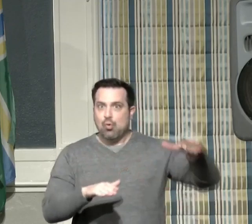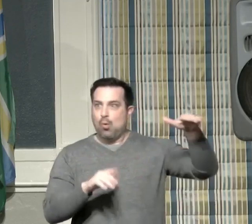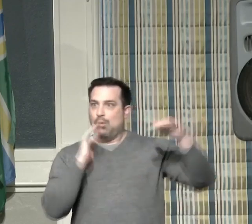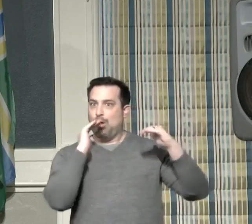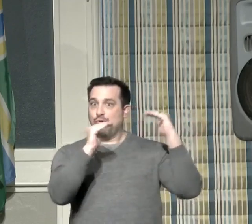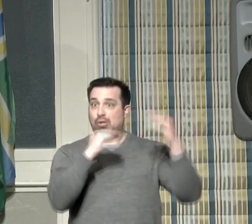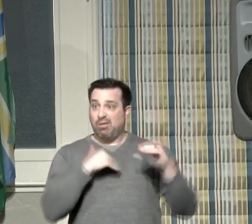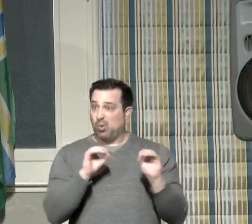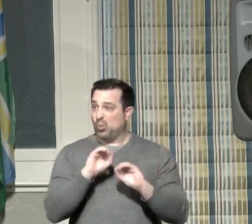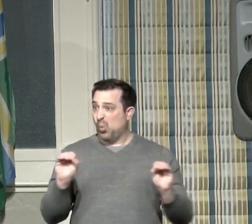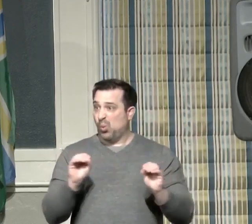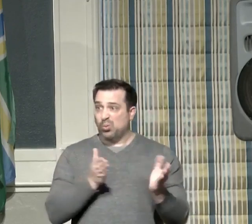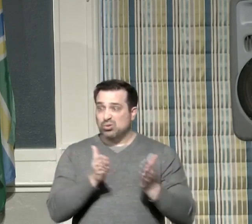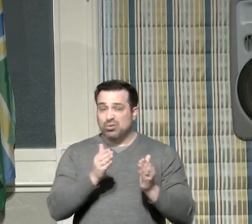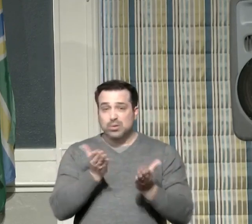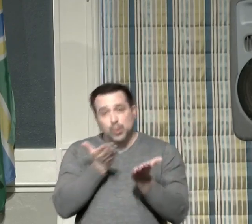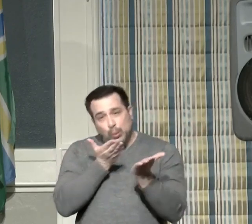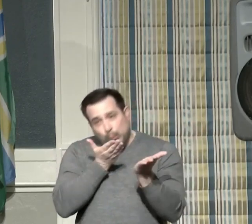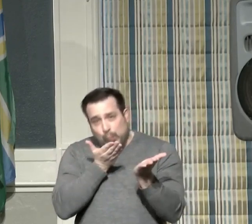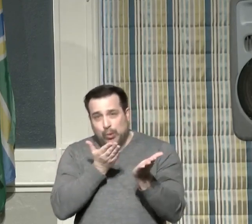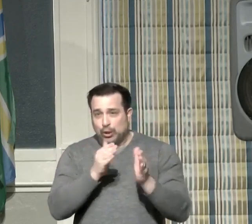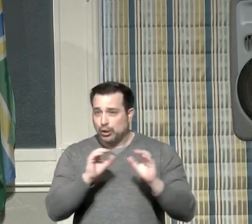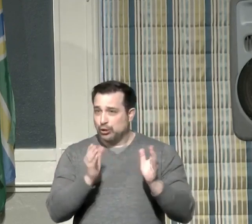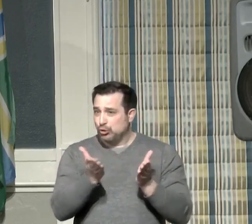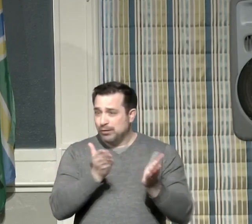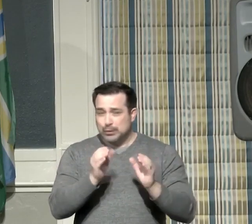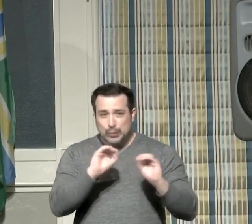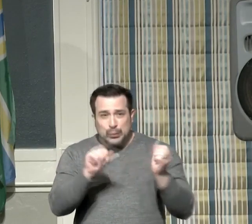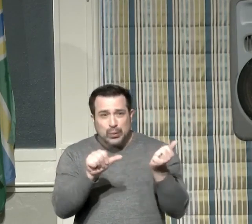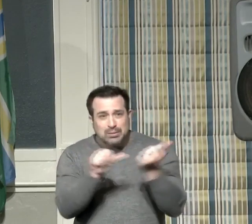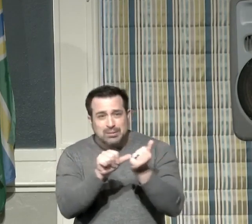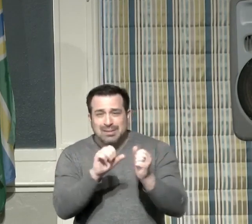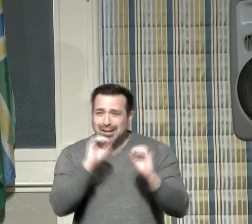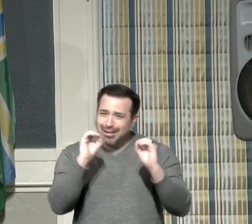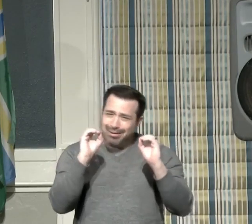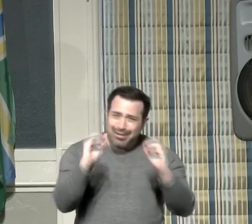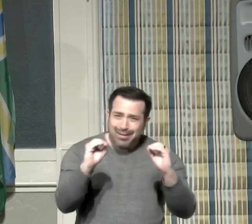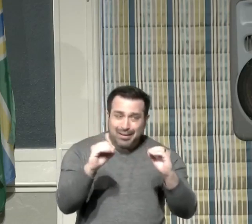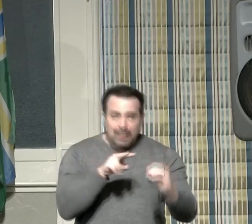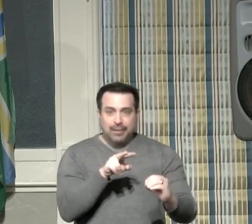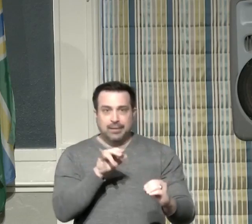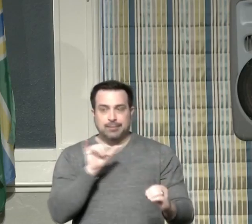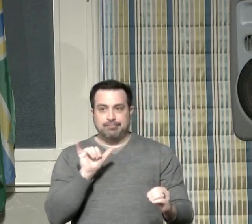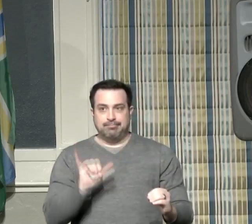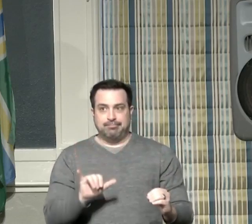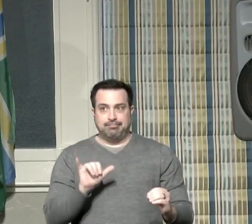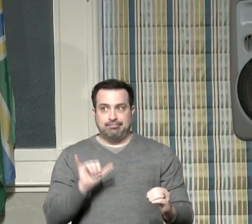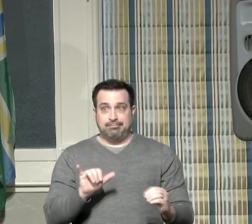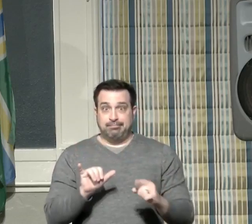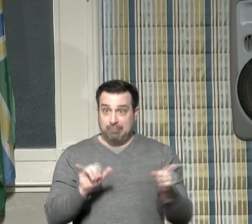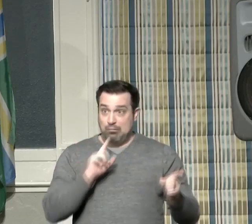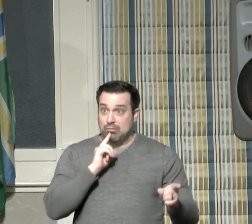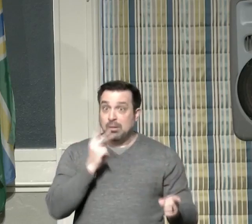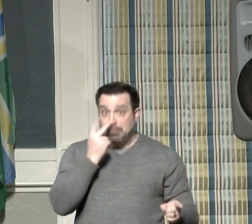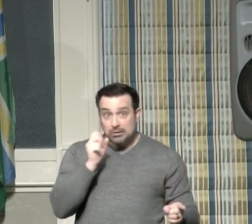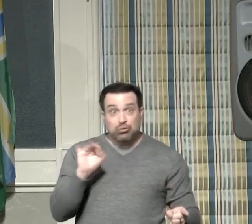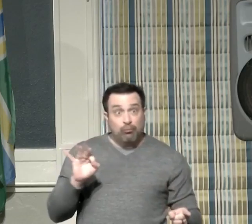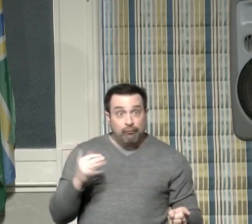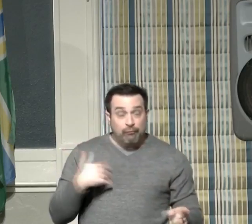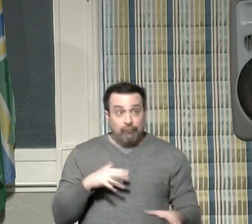no services whatsoever, no services and no assistance whatsoever. And they were kind of pissed about